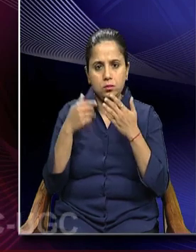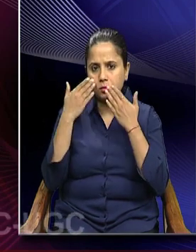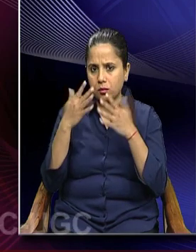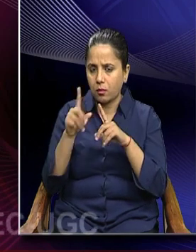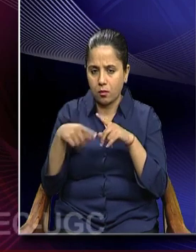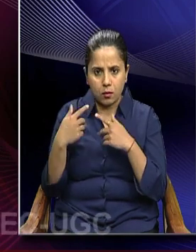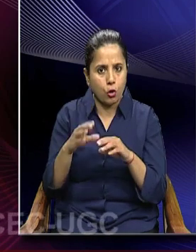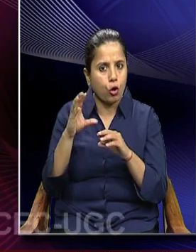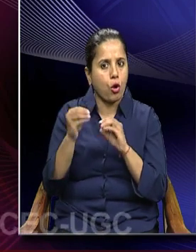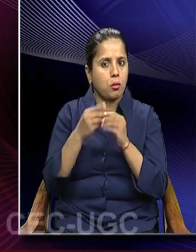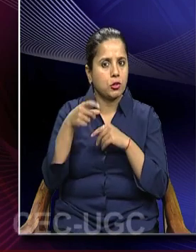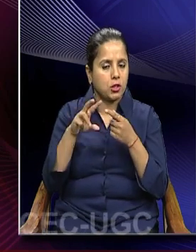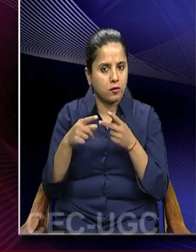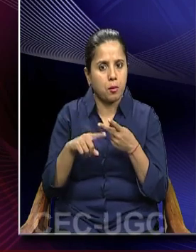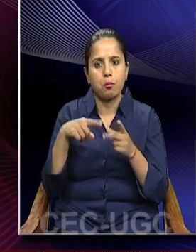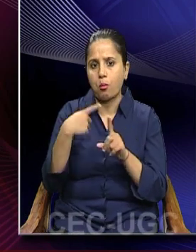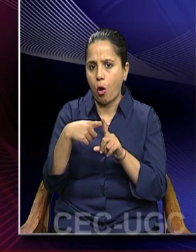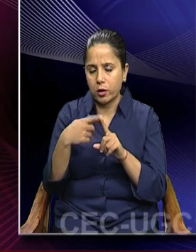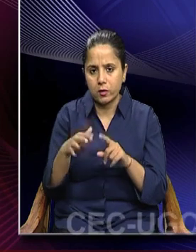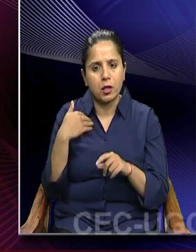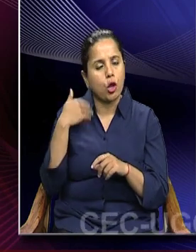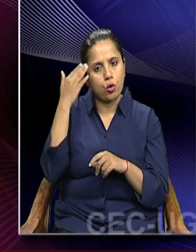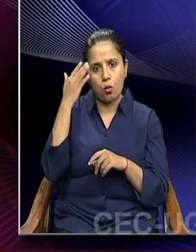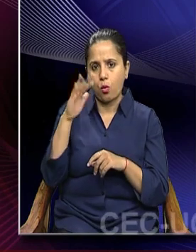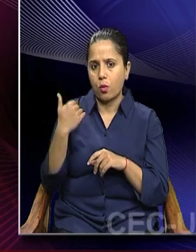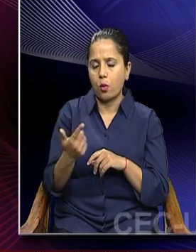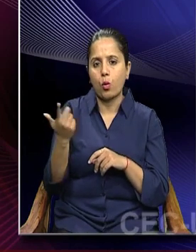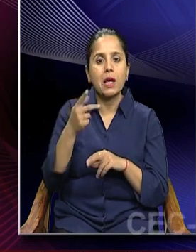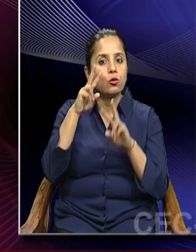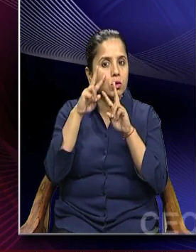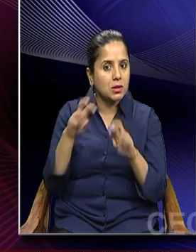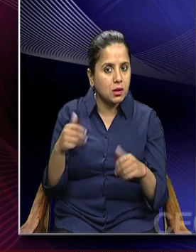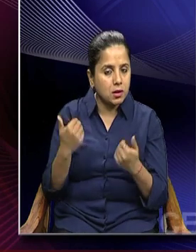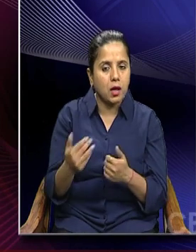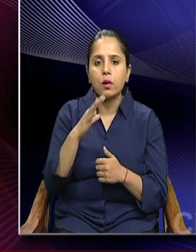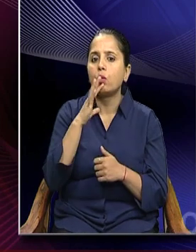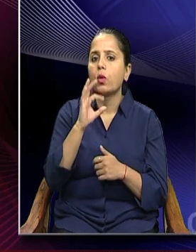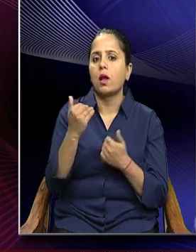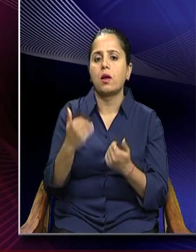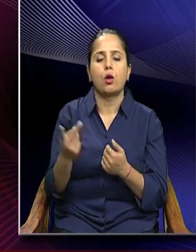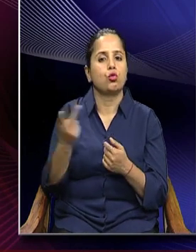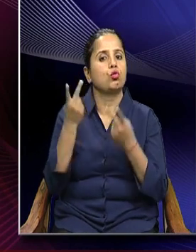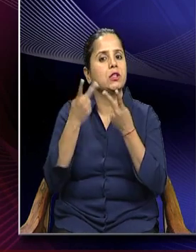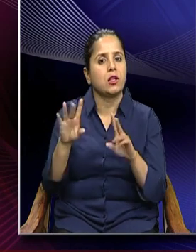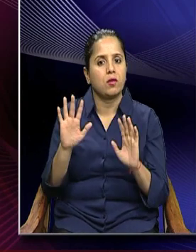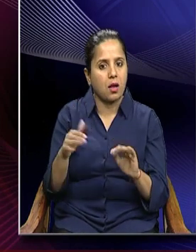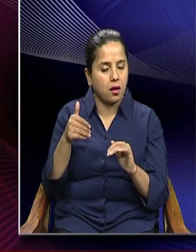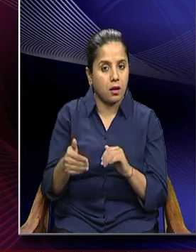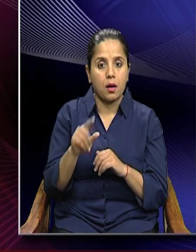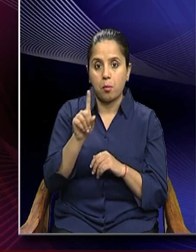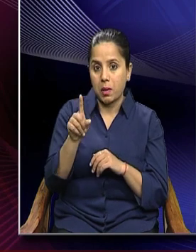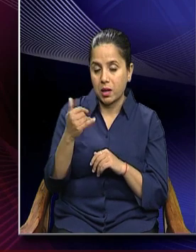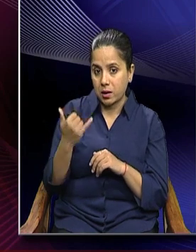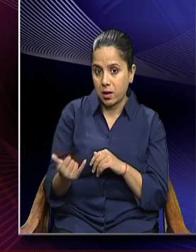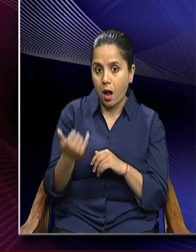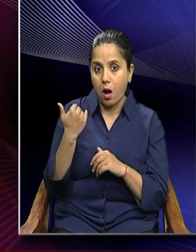about objectivism, positivism. So, we know the researcher and the reality are two different entities, but here